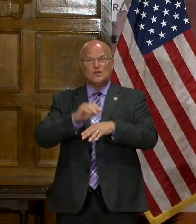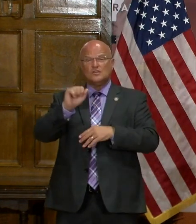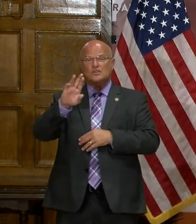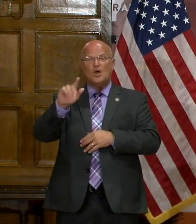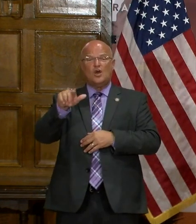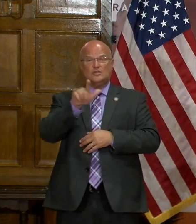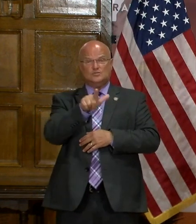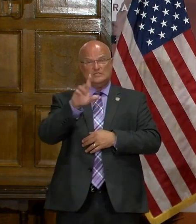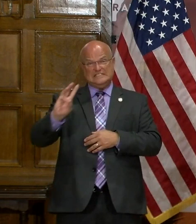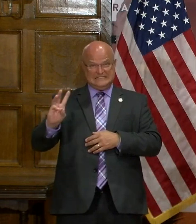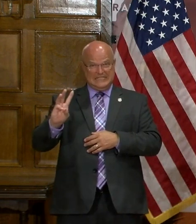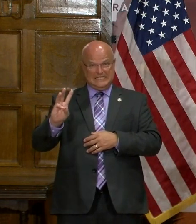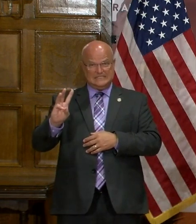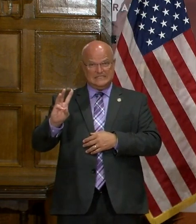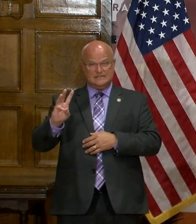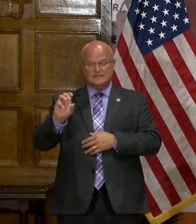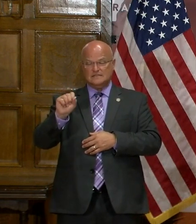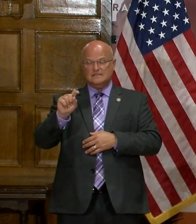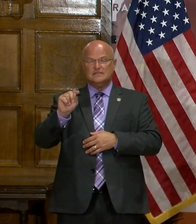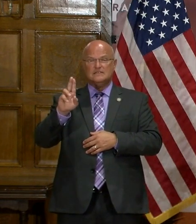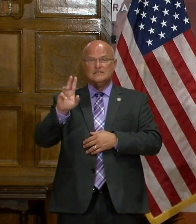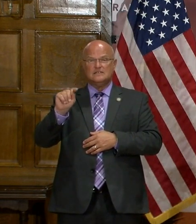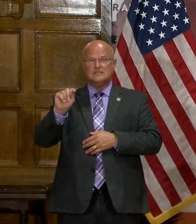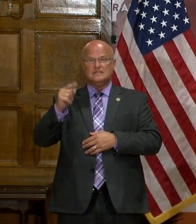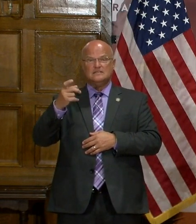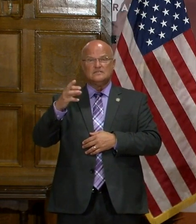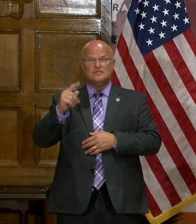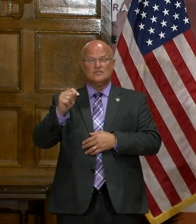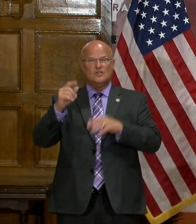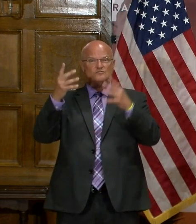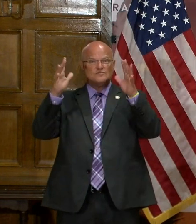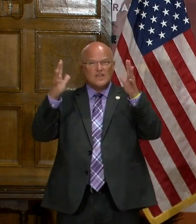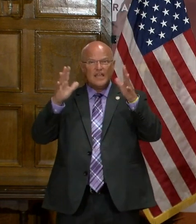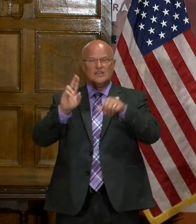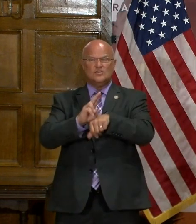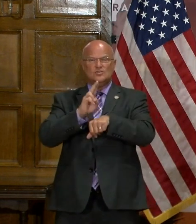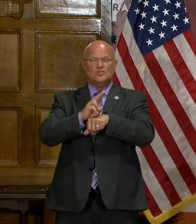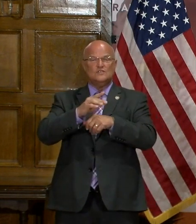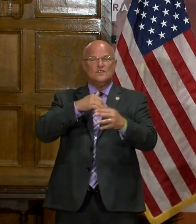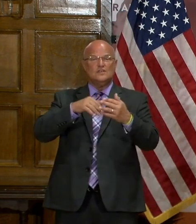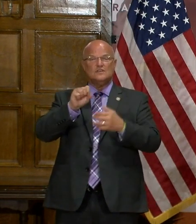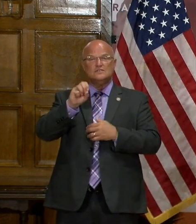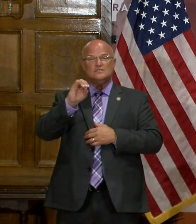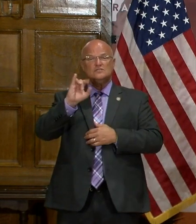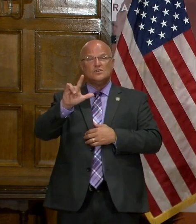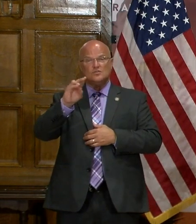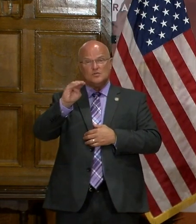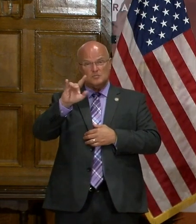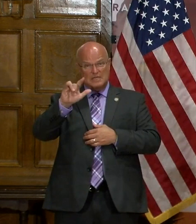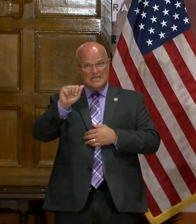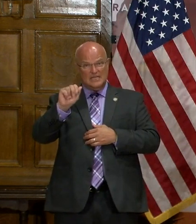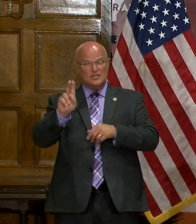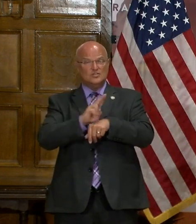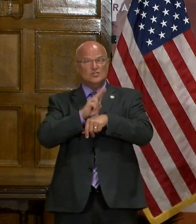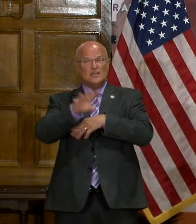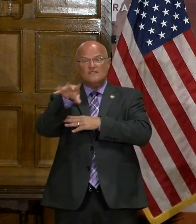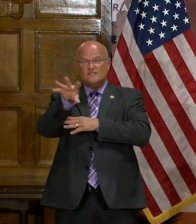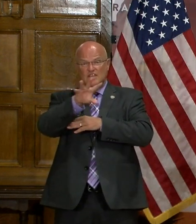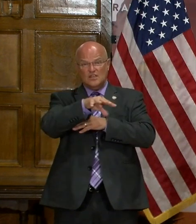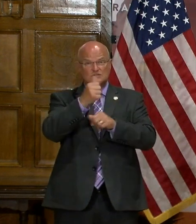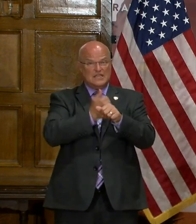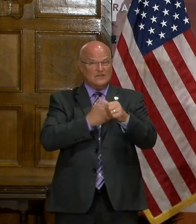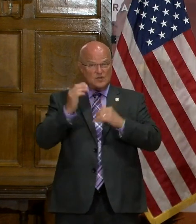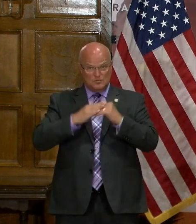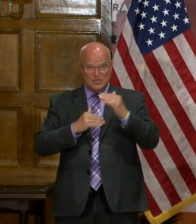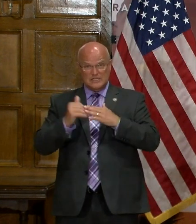August 26th. Stuttgart, I would give them a shout out for their effective use of social media, using videos at each